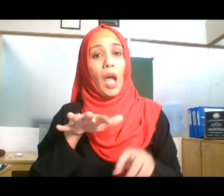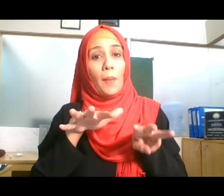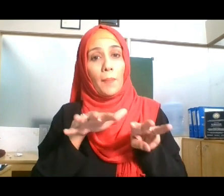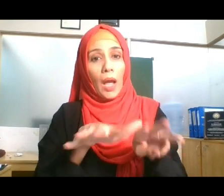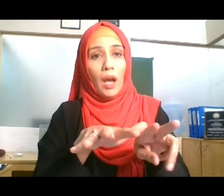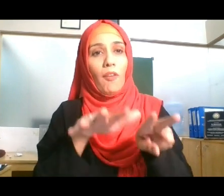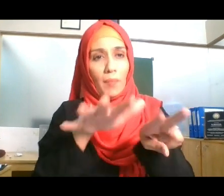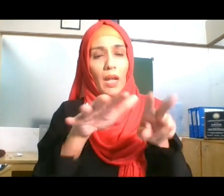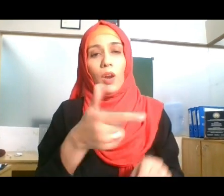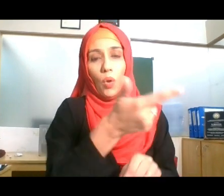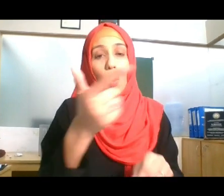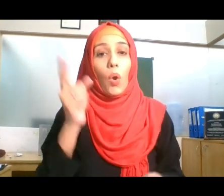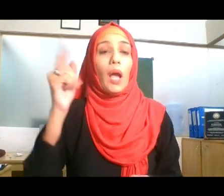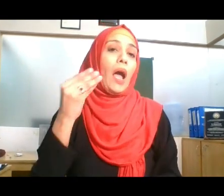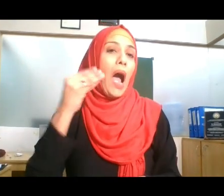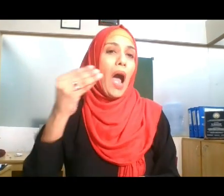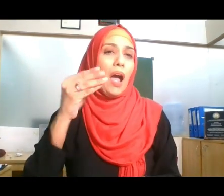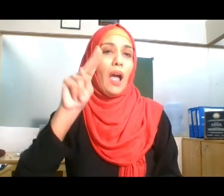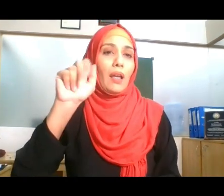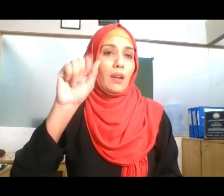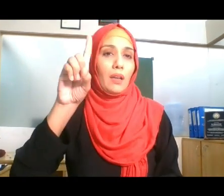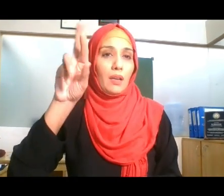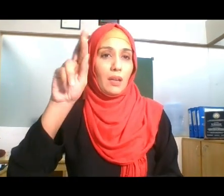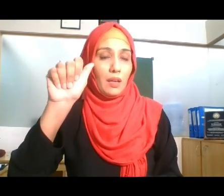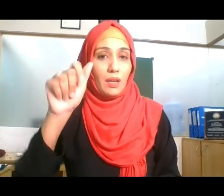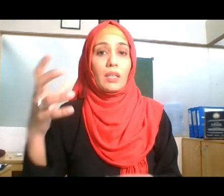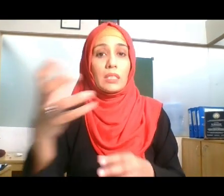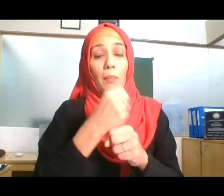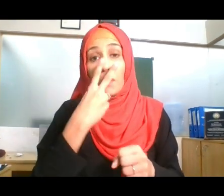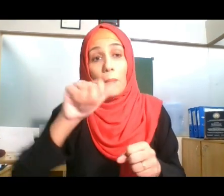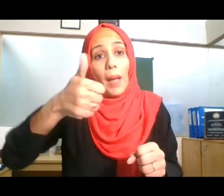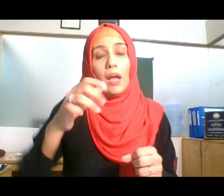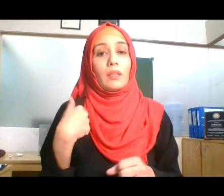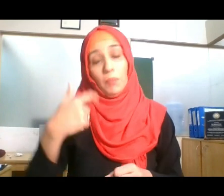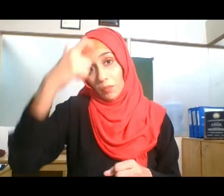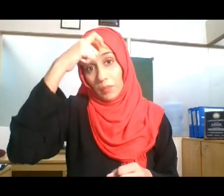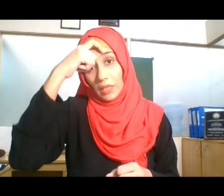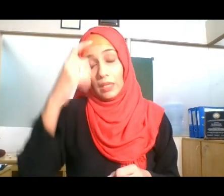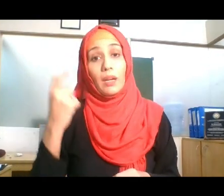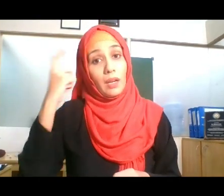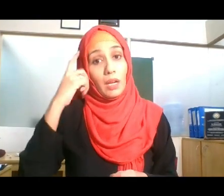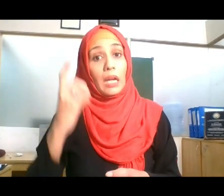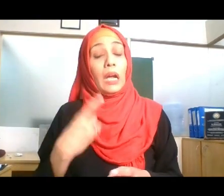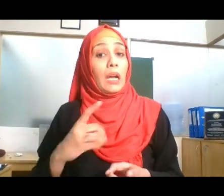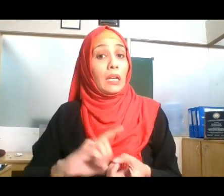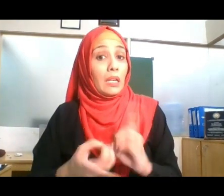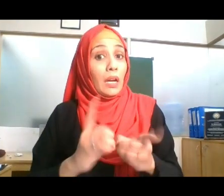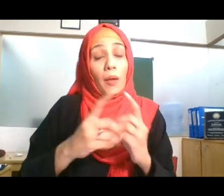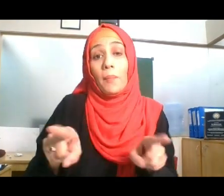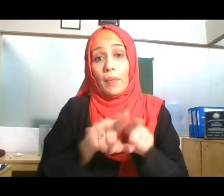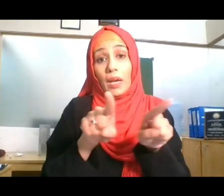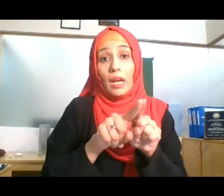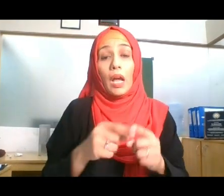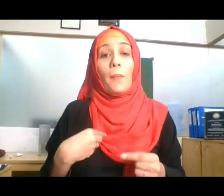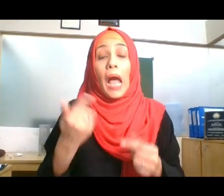registered in the NADRA, which is the National Database of Persons. So that's one of the biggest challenges from a digitization perspective, that if you don't have enough big